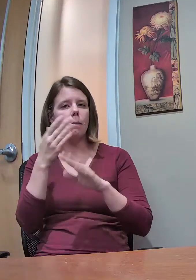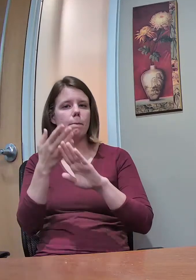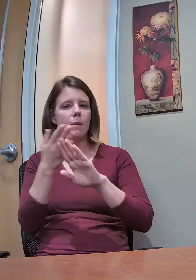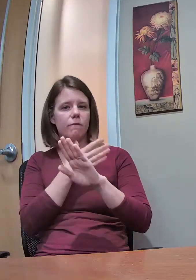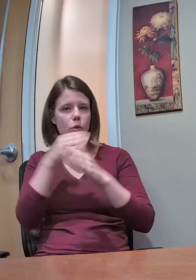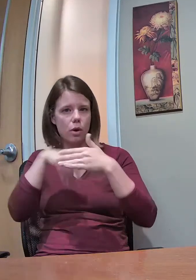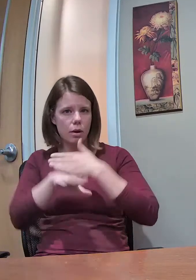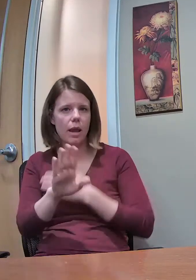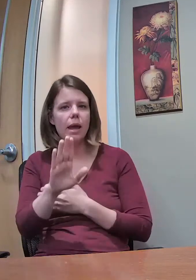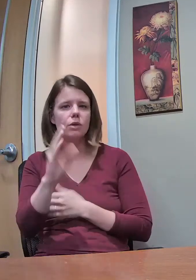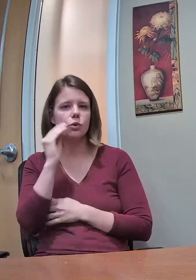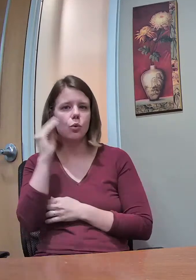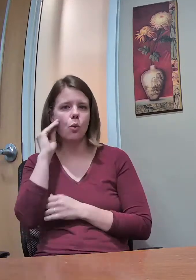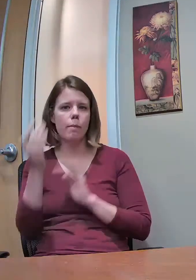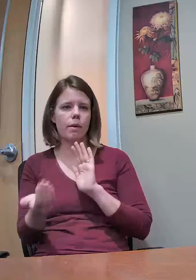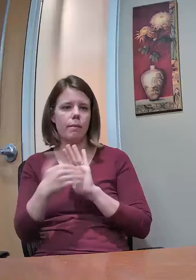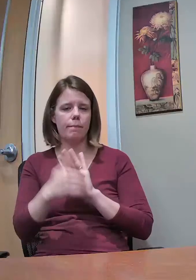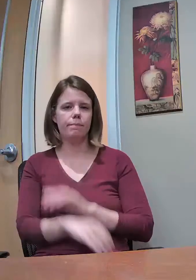home.